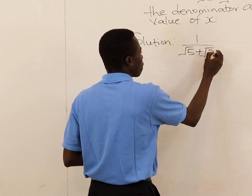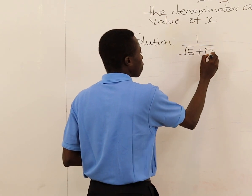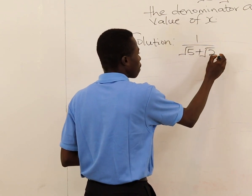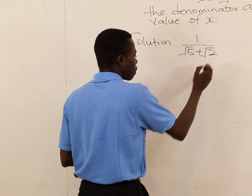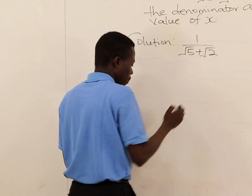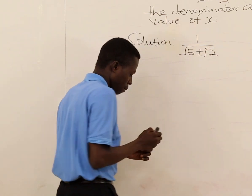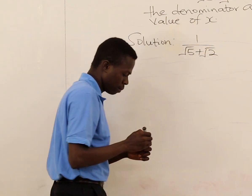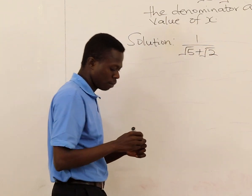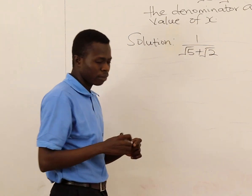square root of 2.